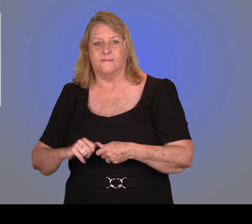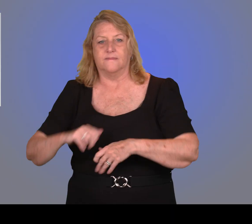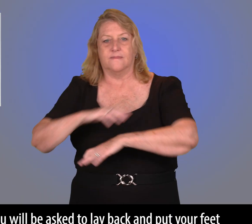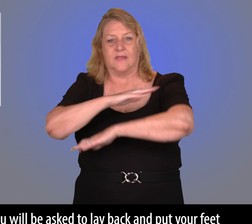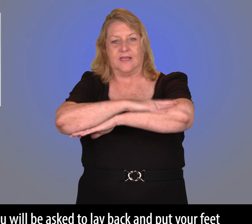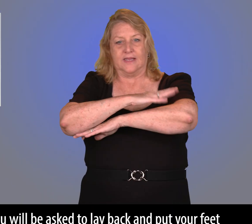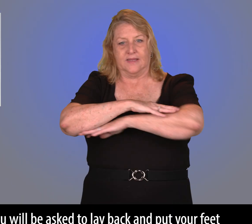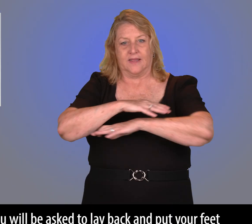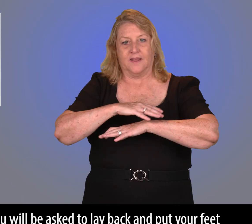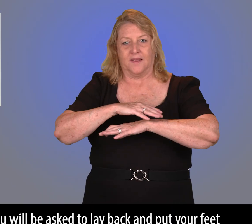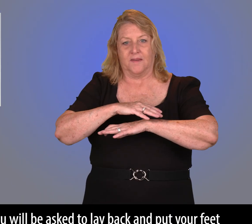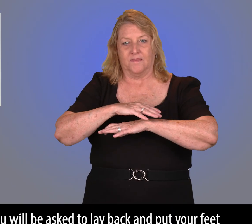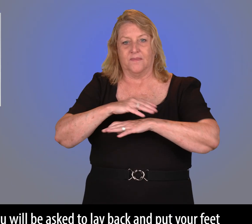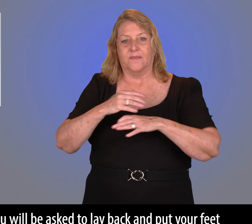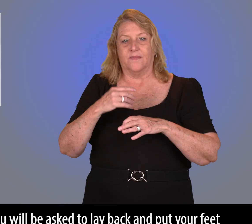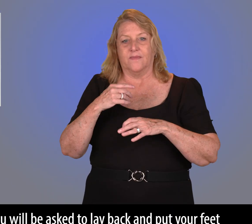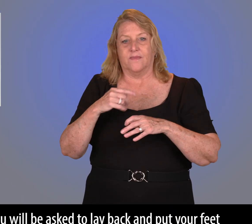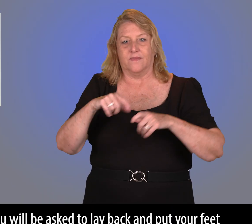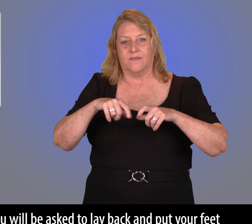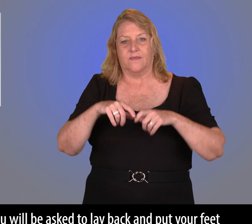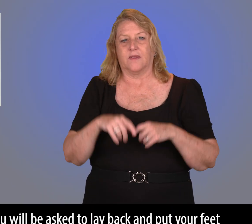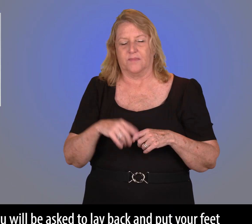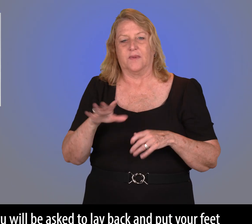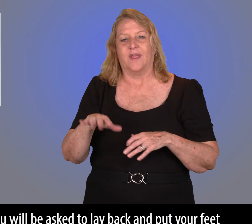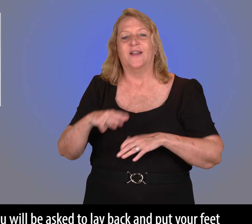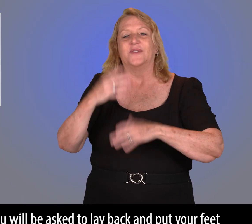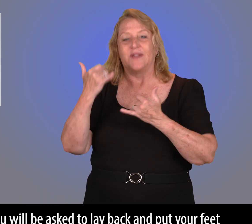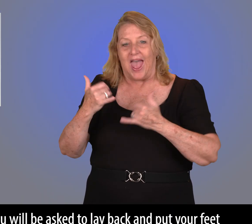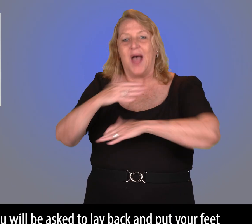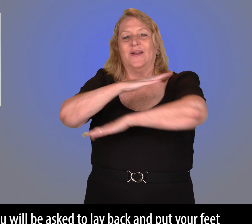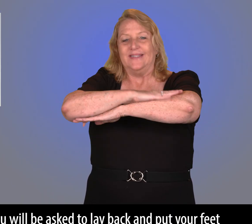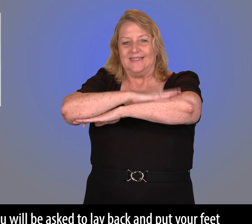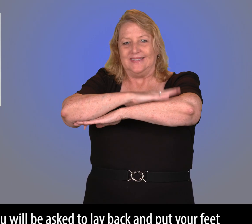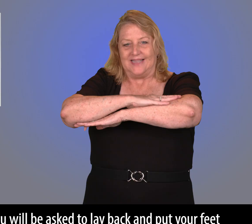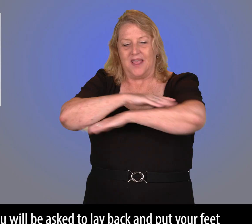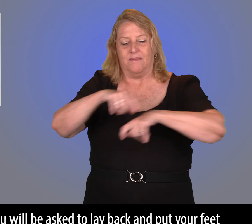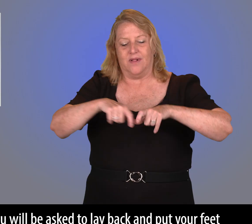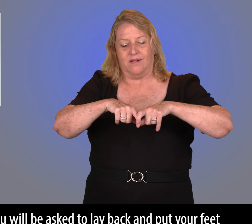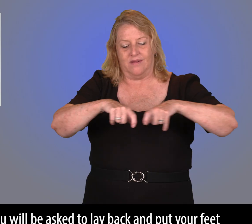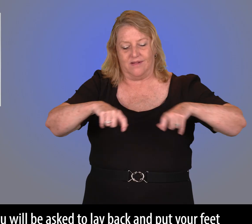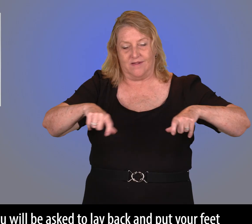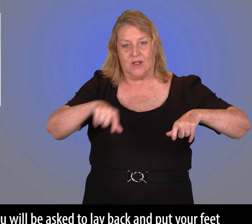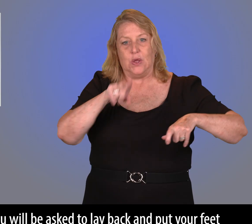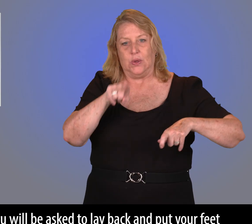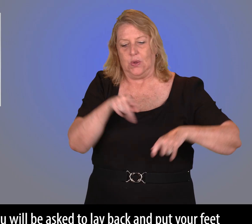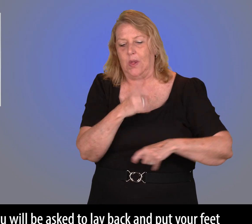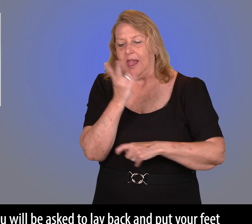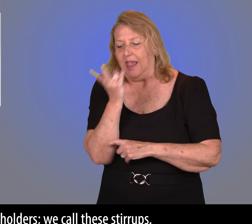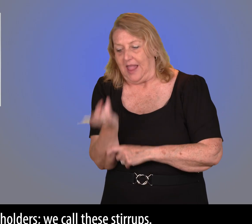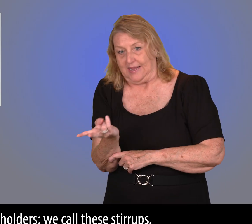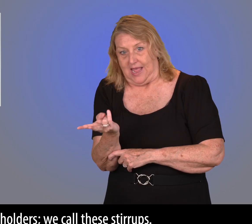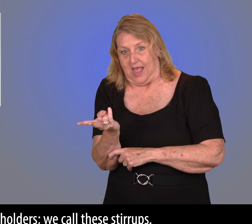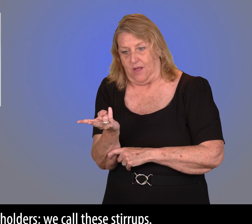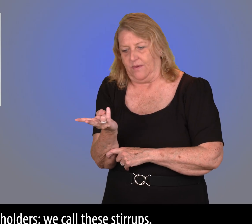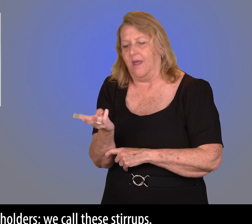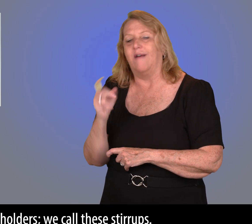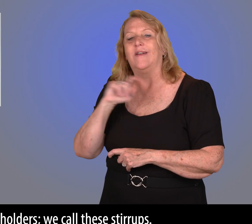For your pelvic exam, you will be asked to lay back and put your feet in special holders. We call these